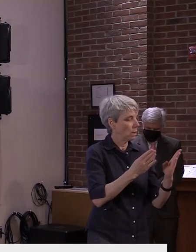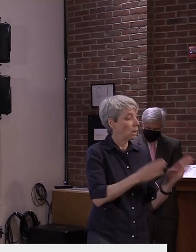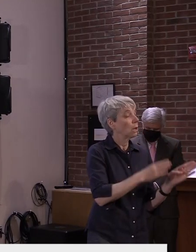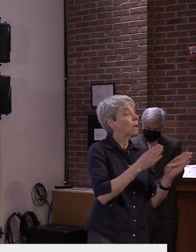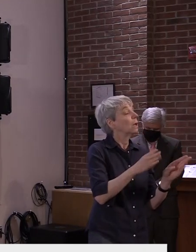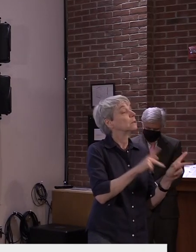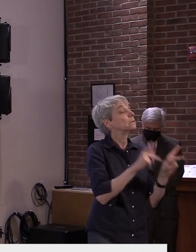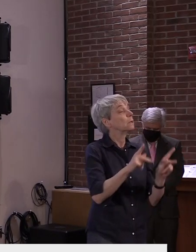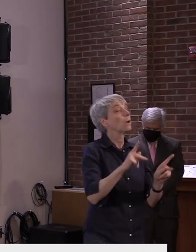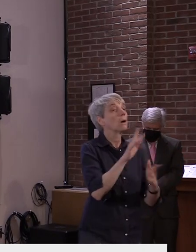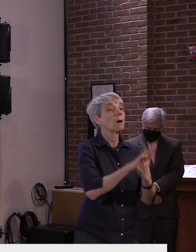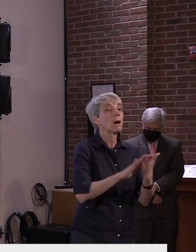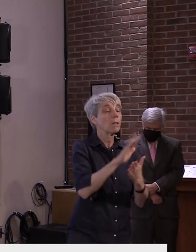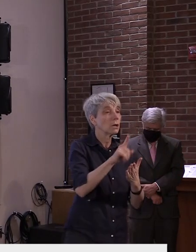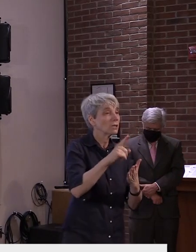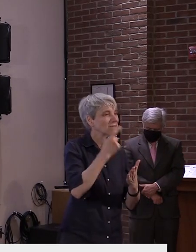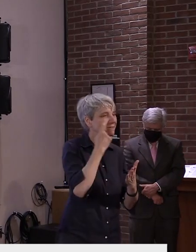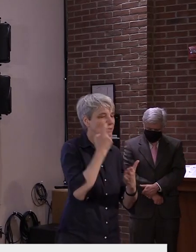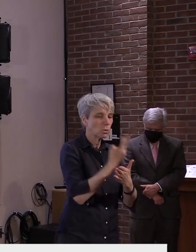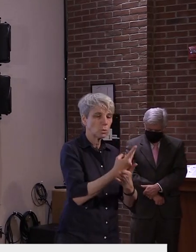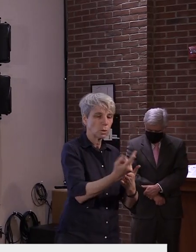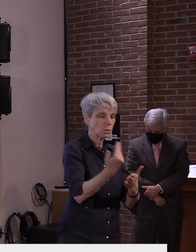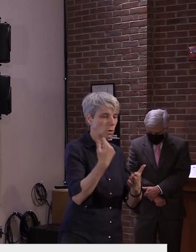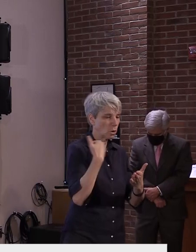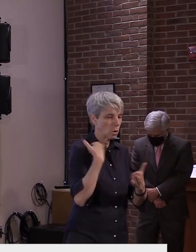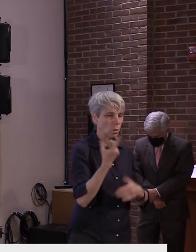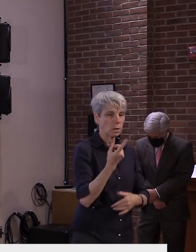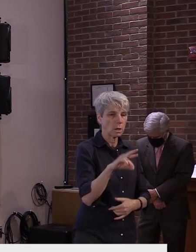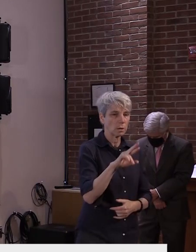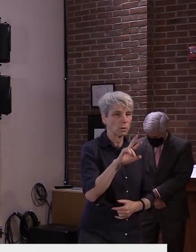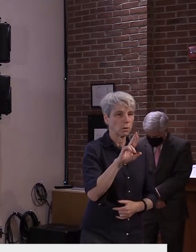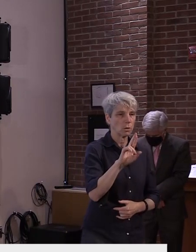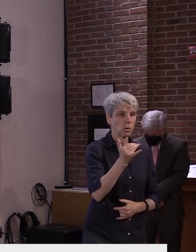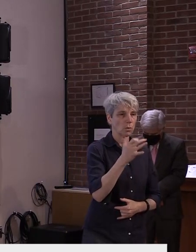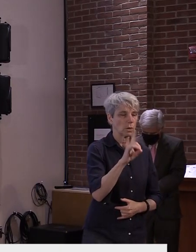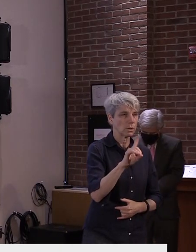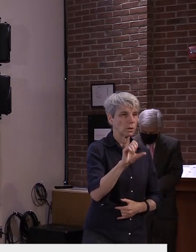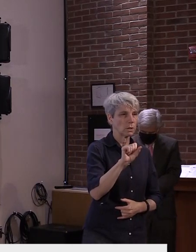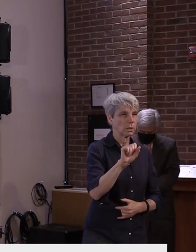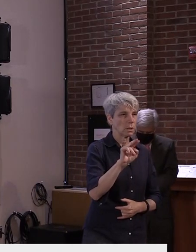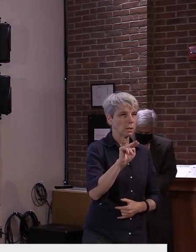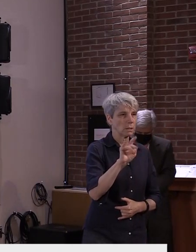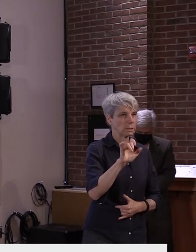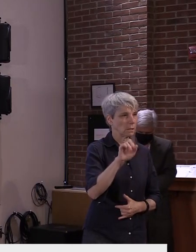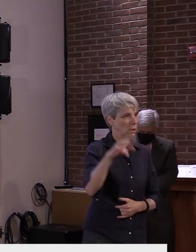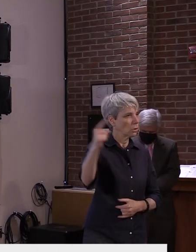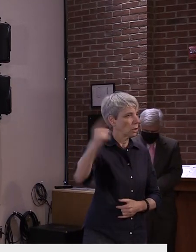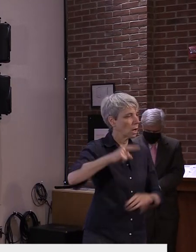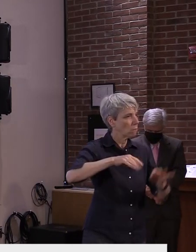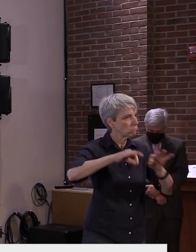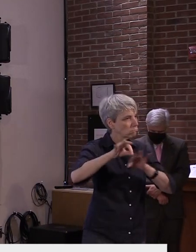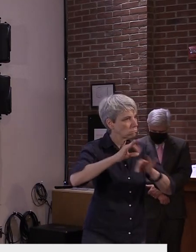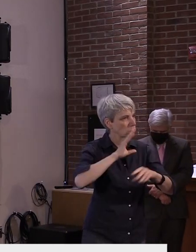Schneider about 2 weeks ago on this podium, and they are problem solving